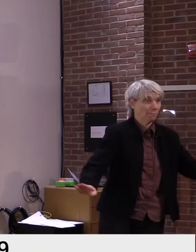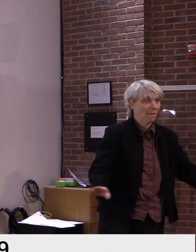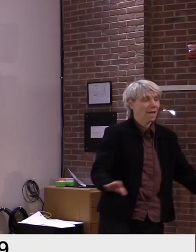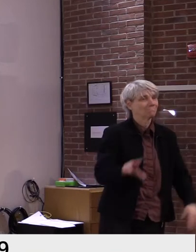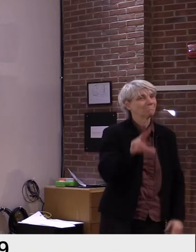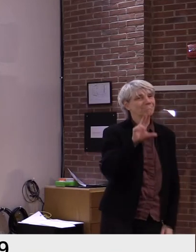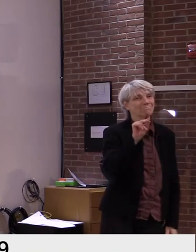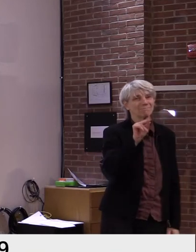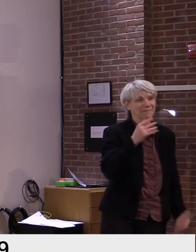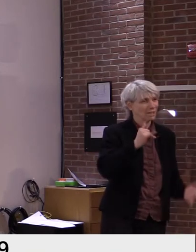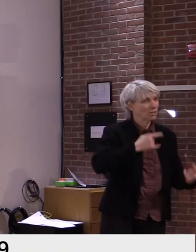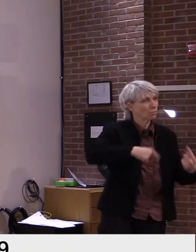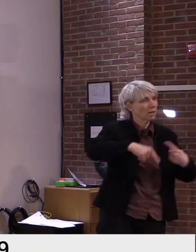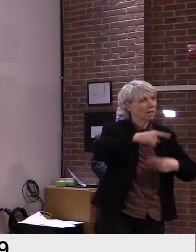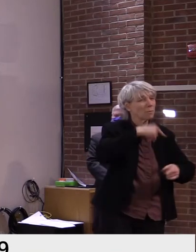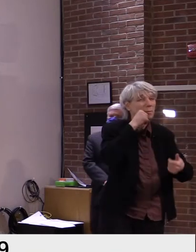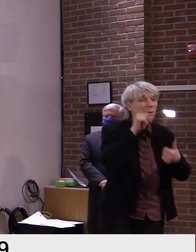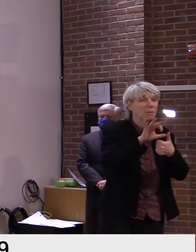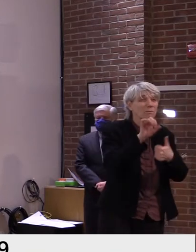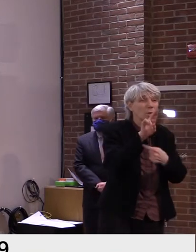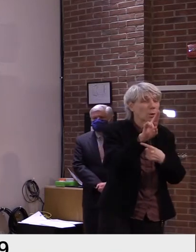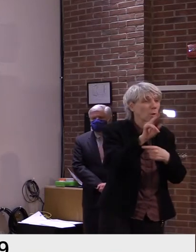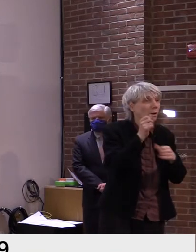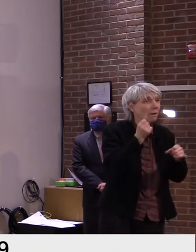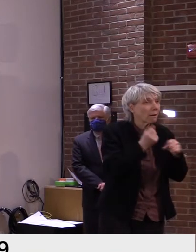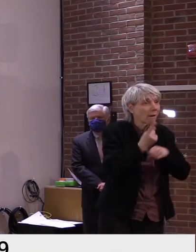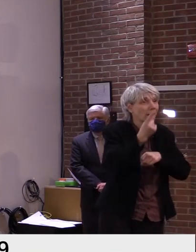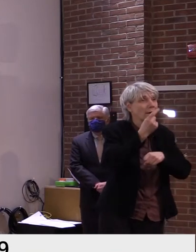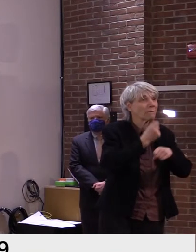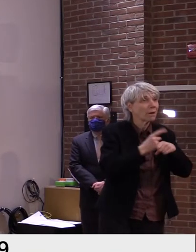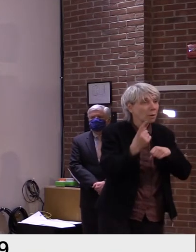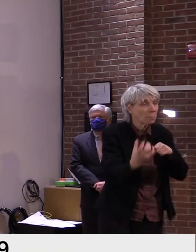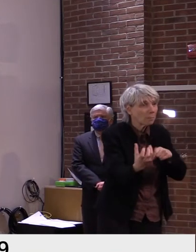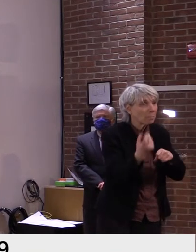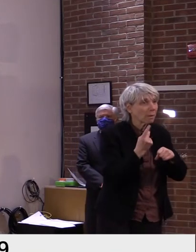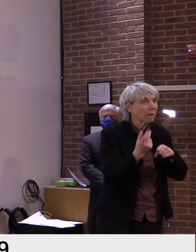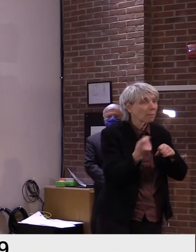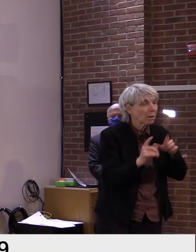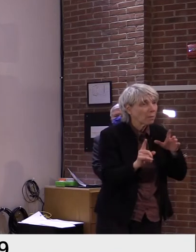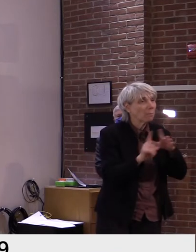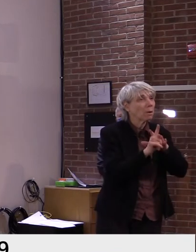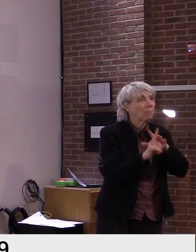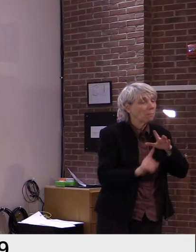still going to be here, just like the flu is now. It just won't be